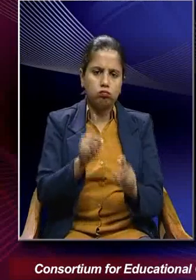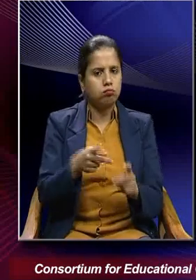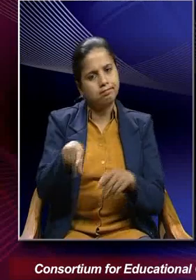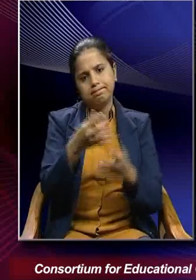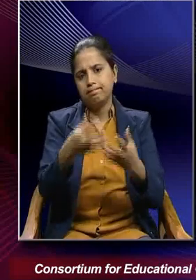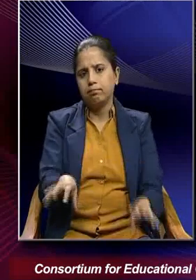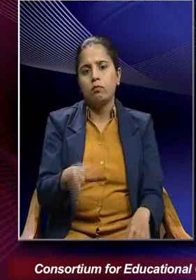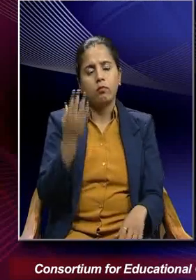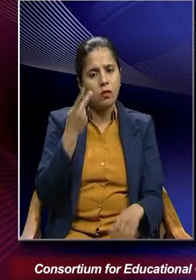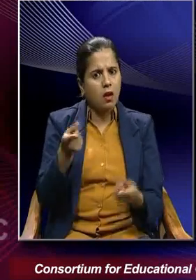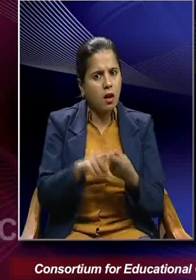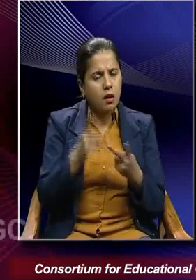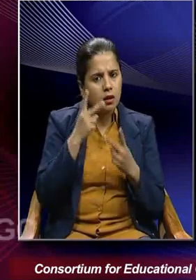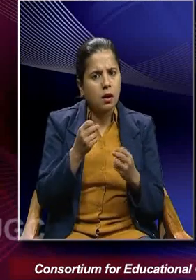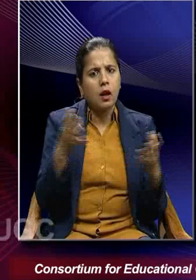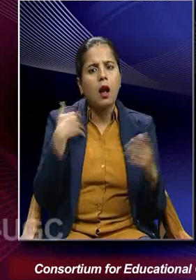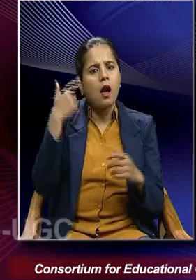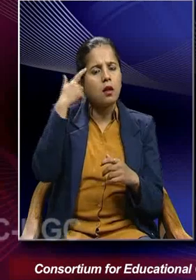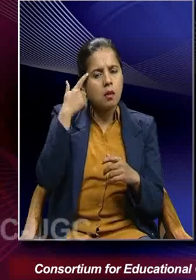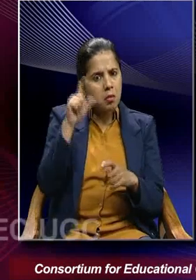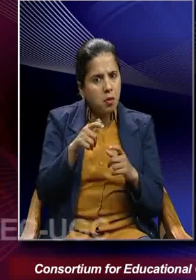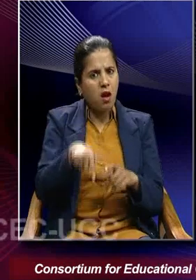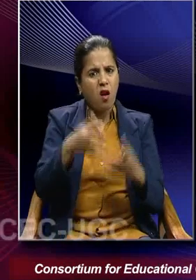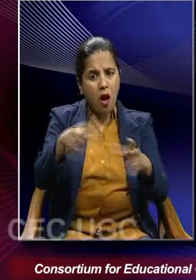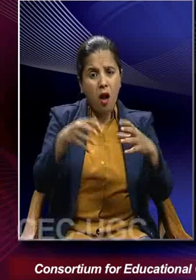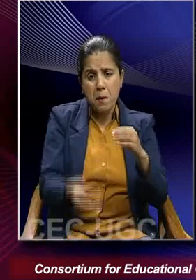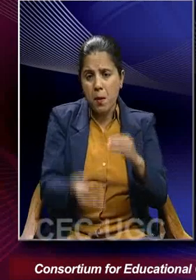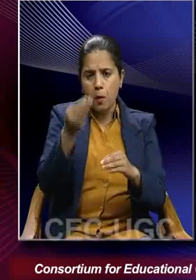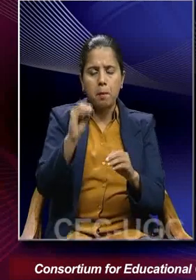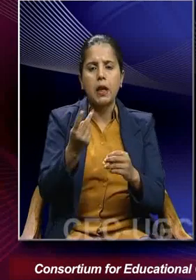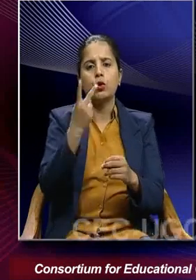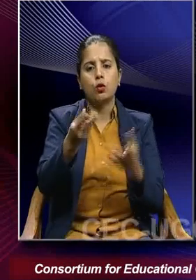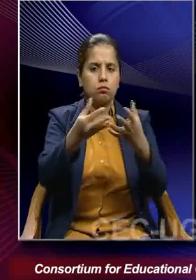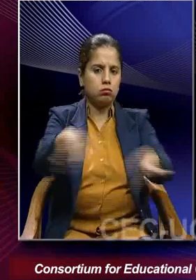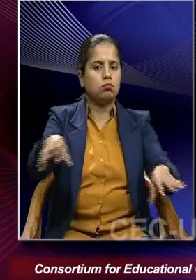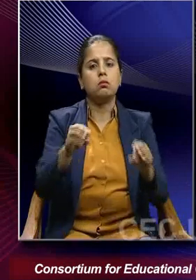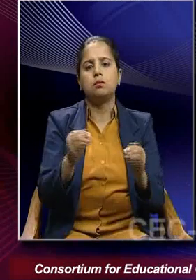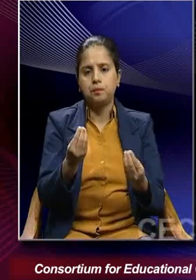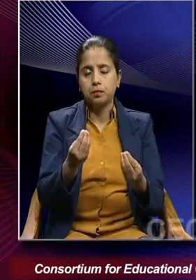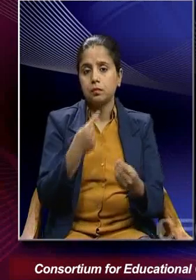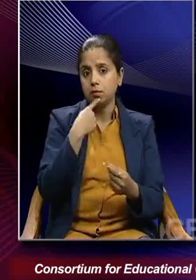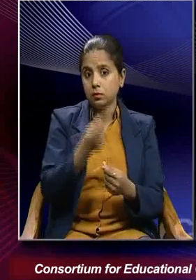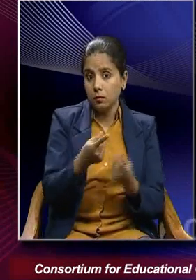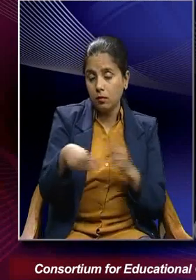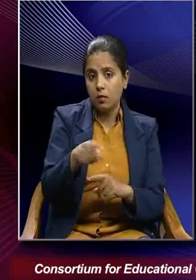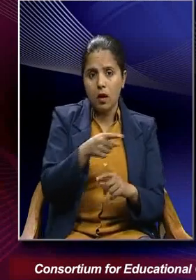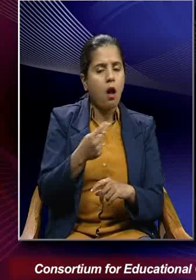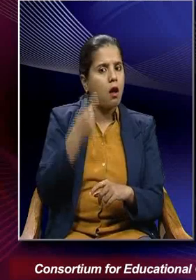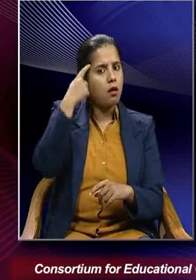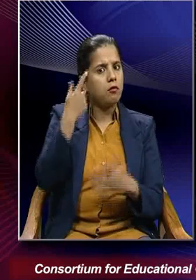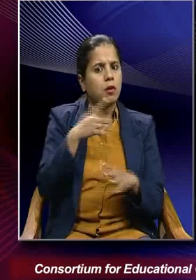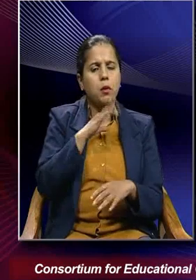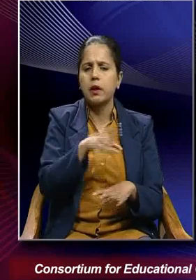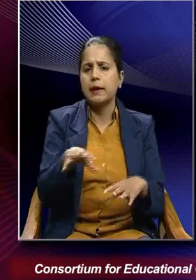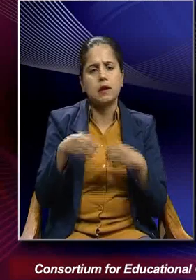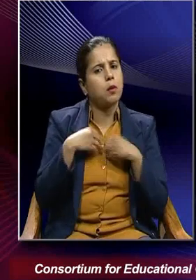was unfolding at that point of time. And he also realized that if it will not be